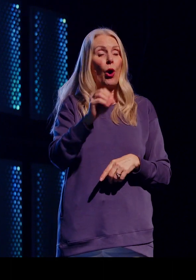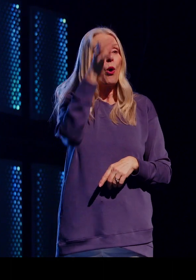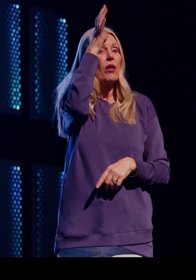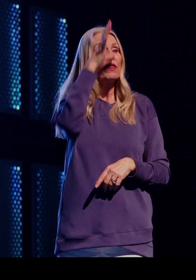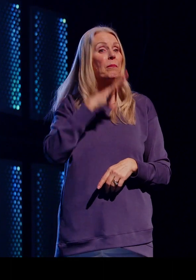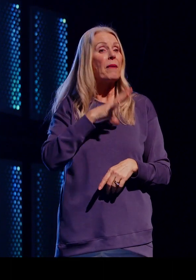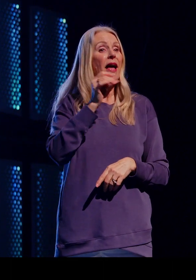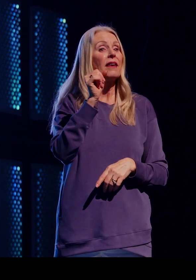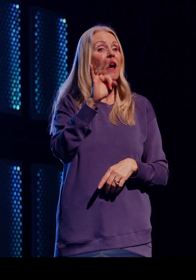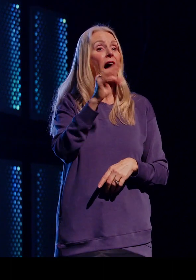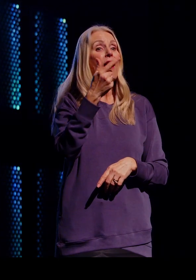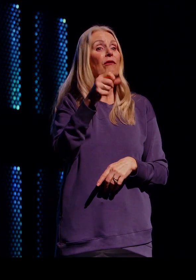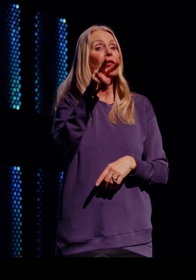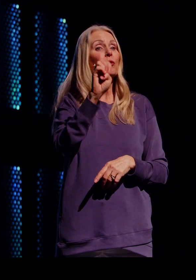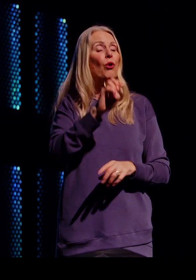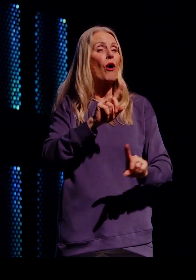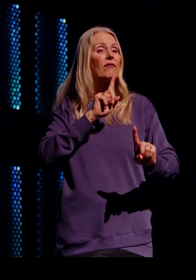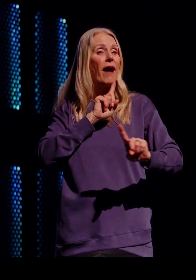answered the call.